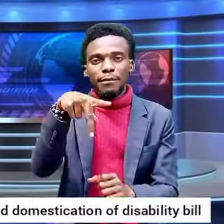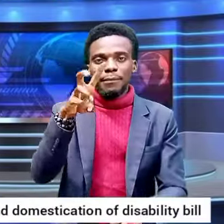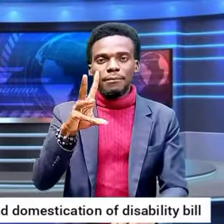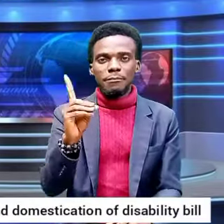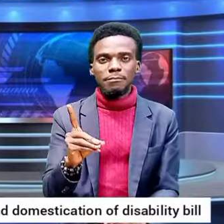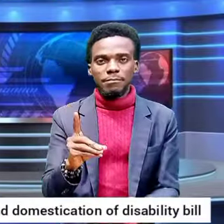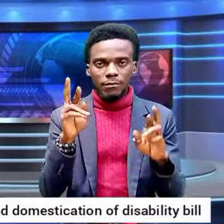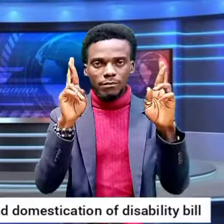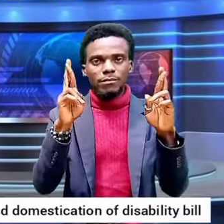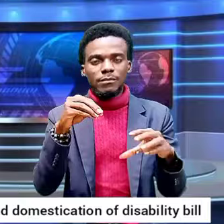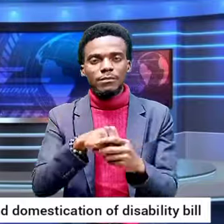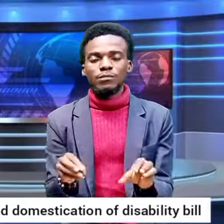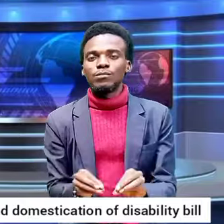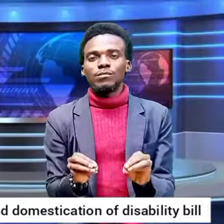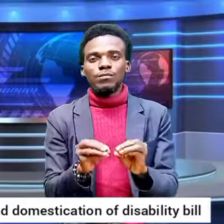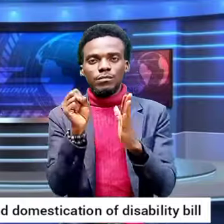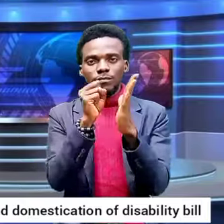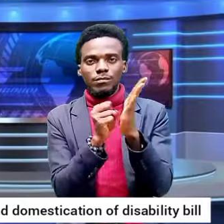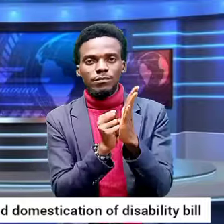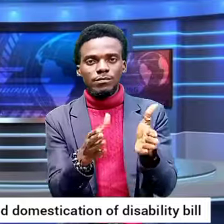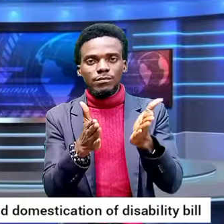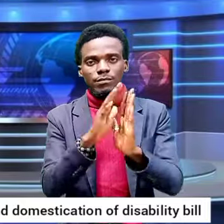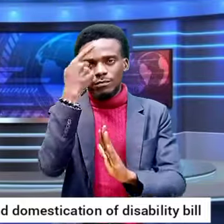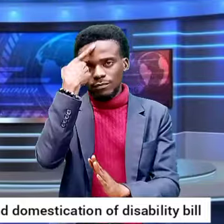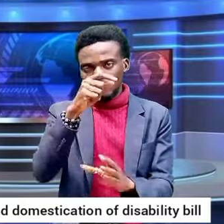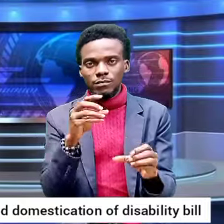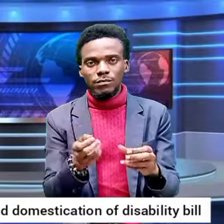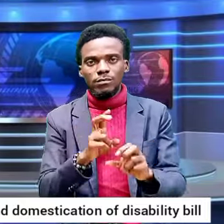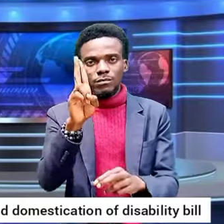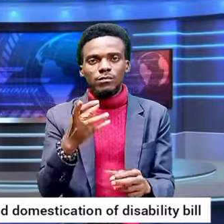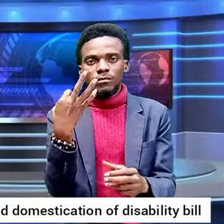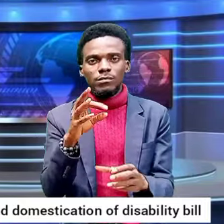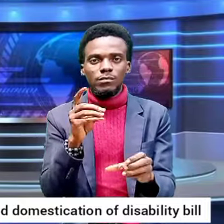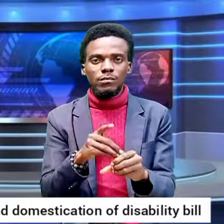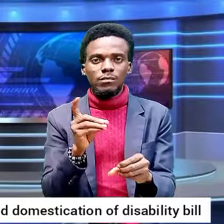PWDs protest in Osun State demand domestication of disability bill.